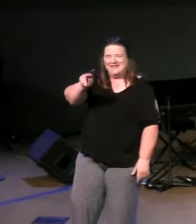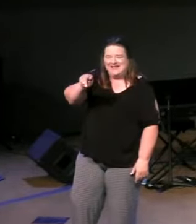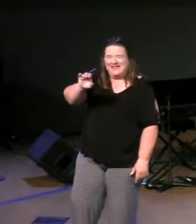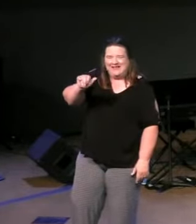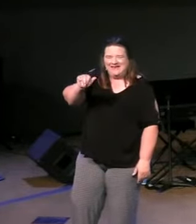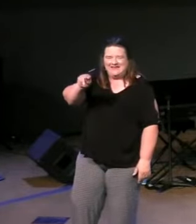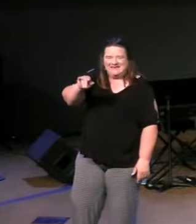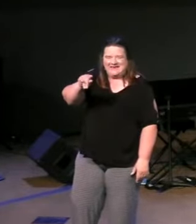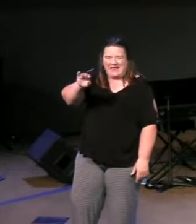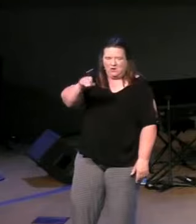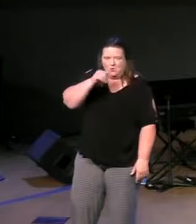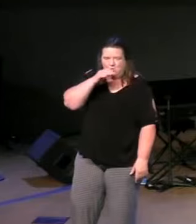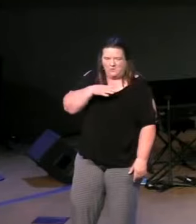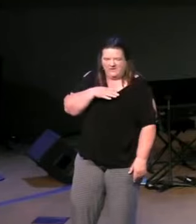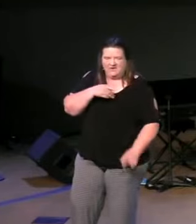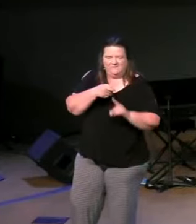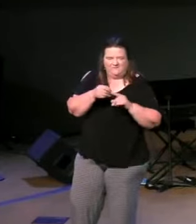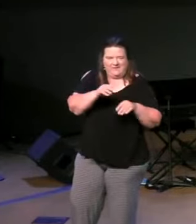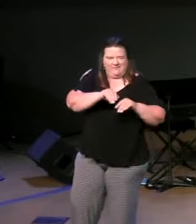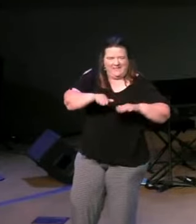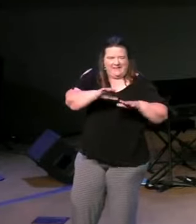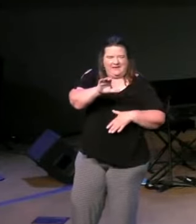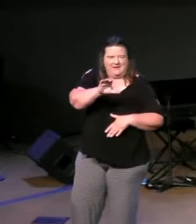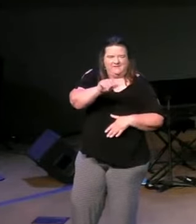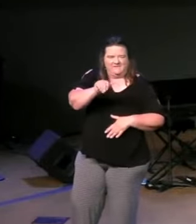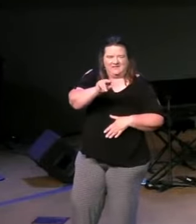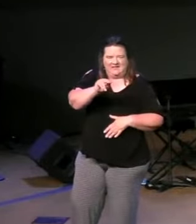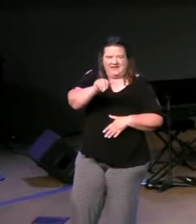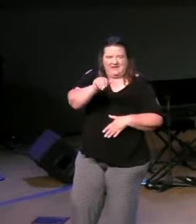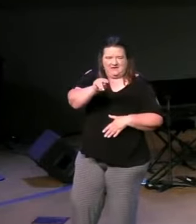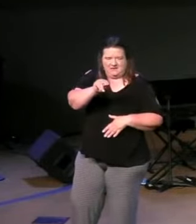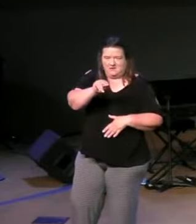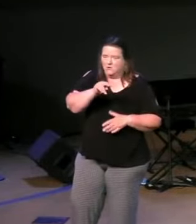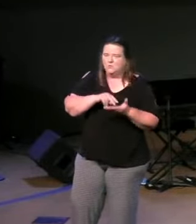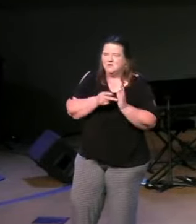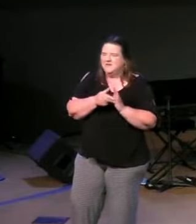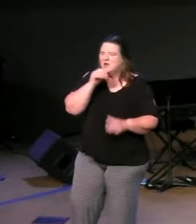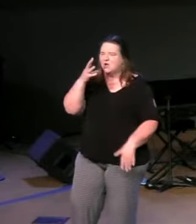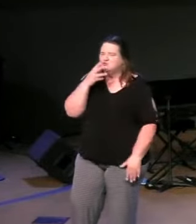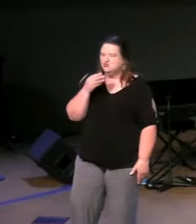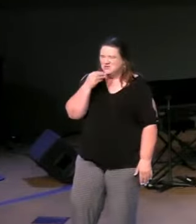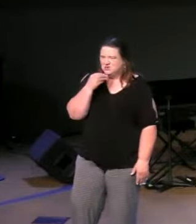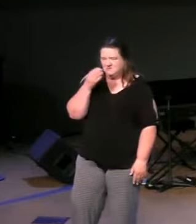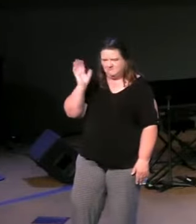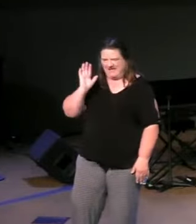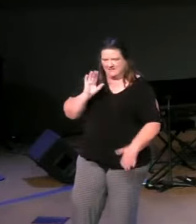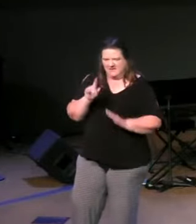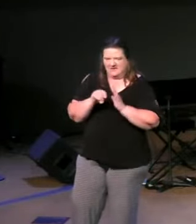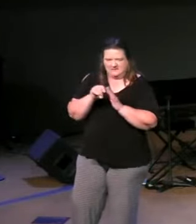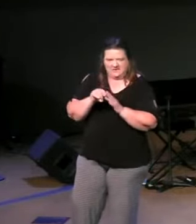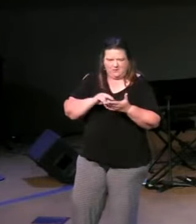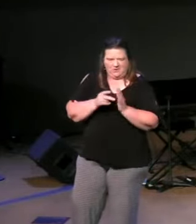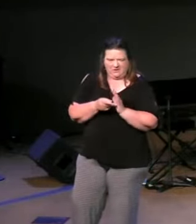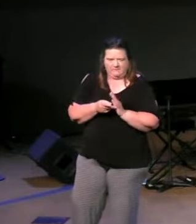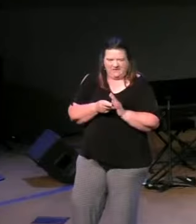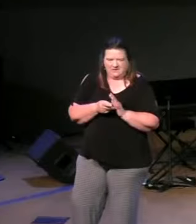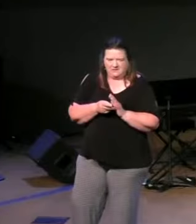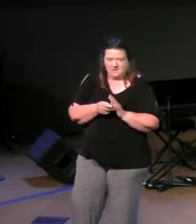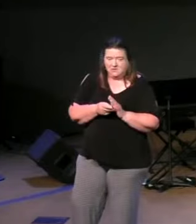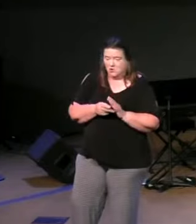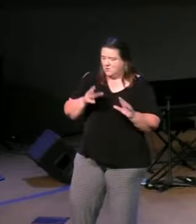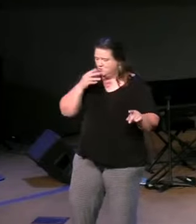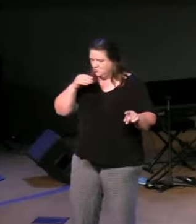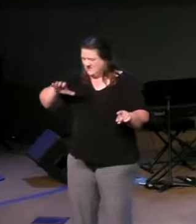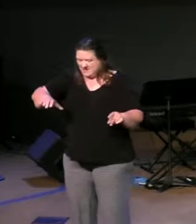woman. Which during this time effectively means non-Jewish. Living in that surrounding